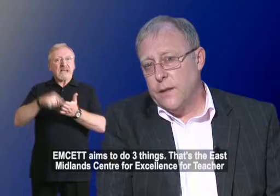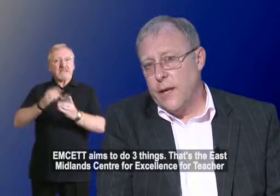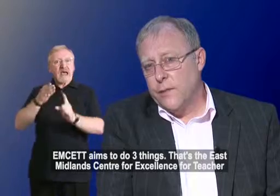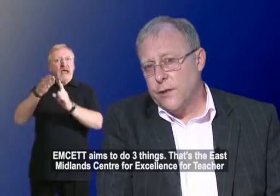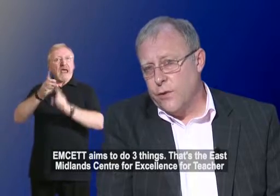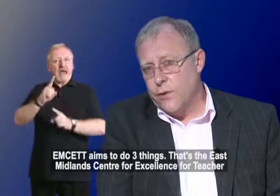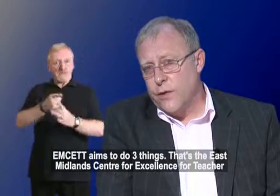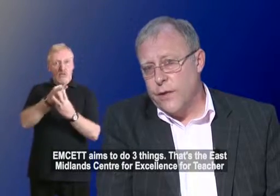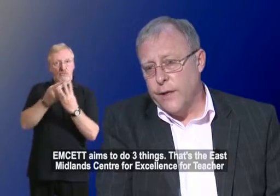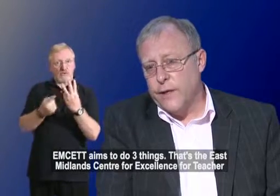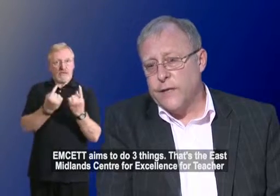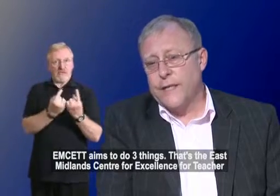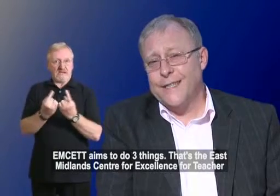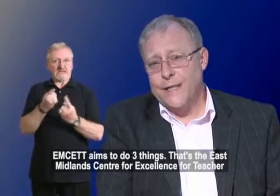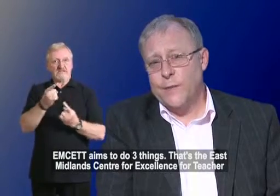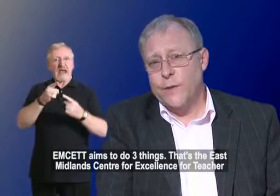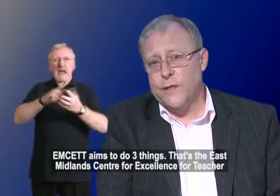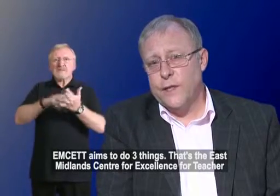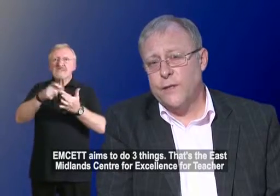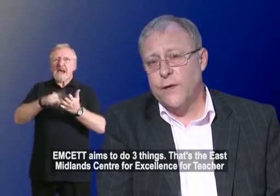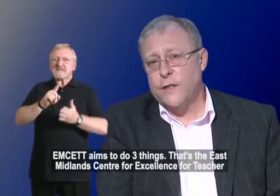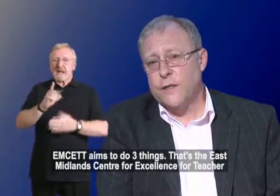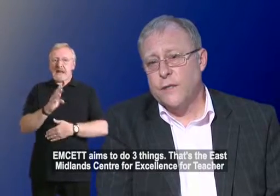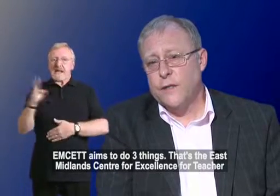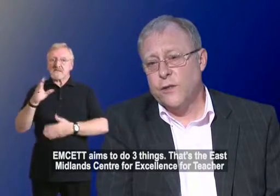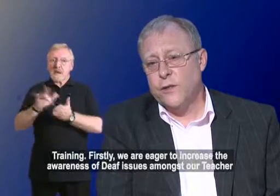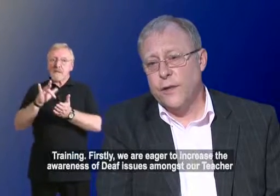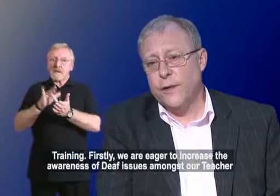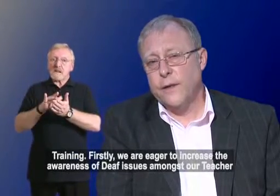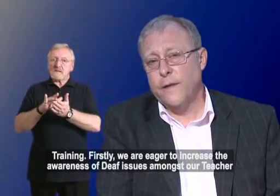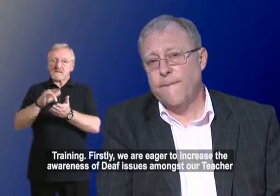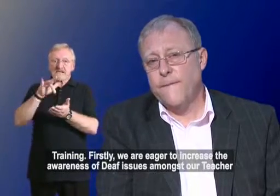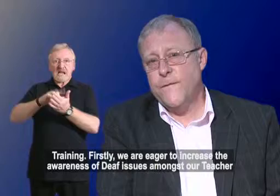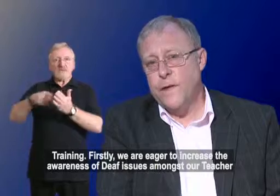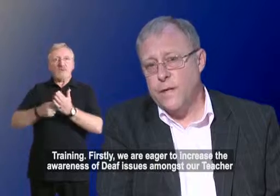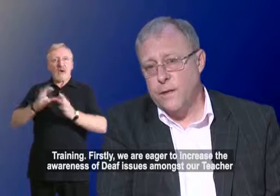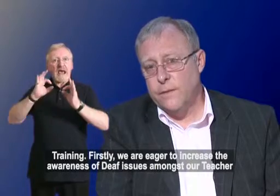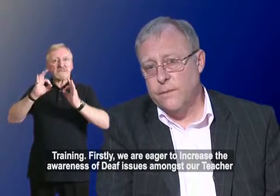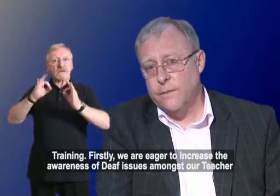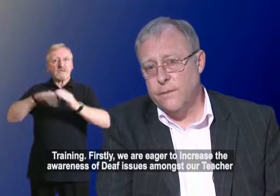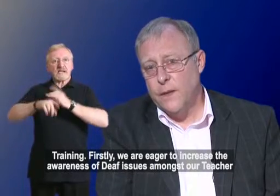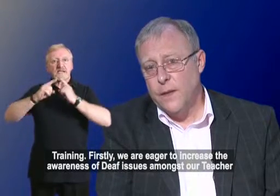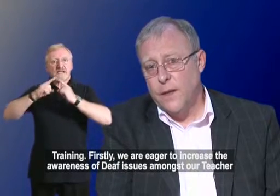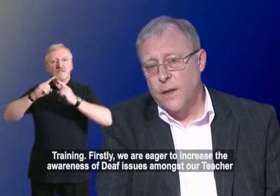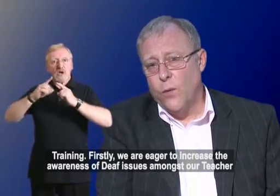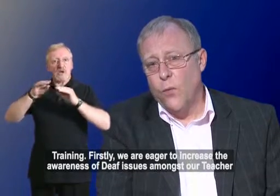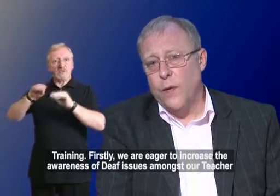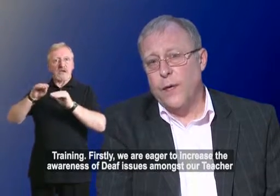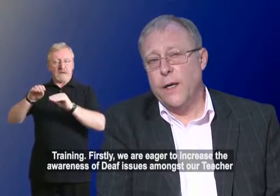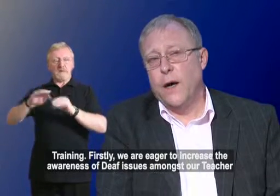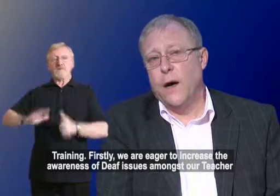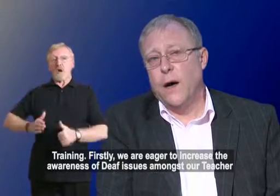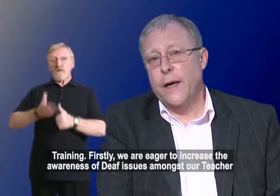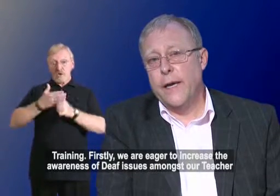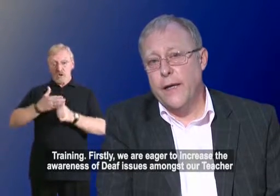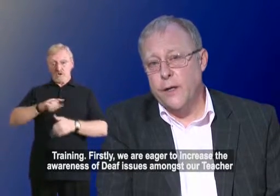MSET aims to do three things. That's the East Midlands Centre for Excellence for Teacher Training. Firstly,